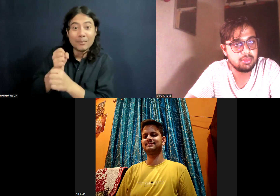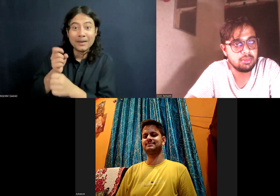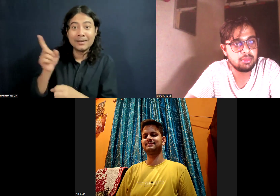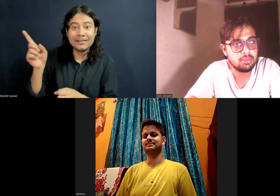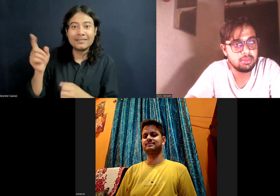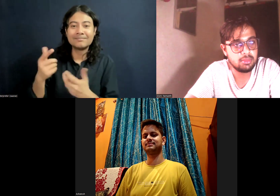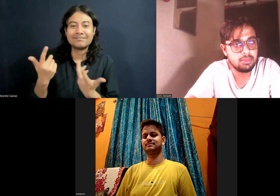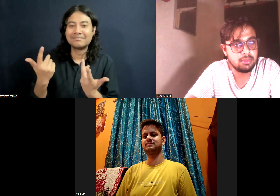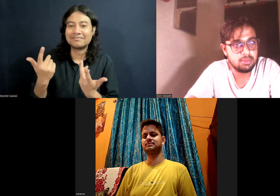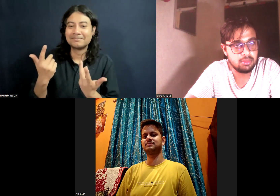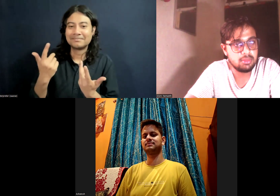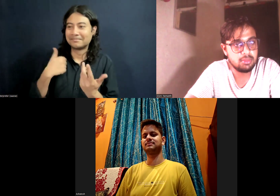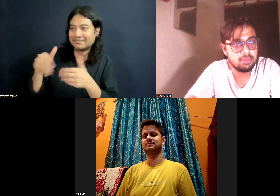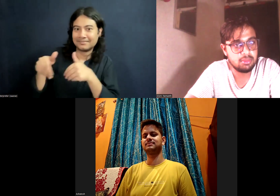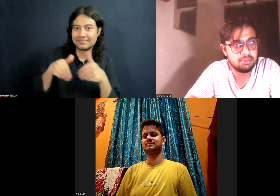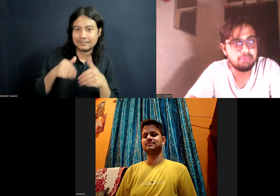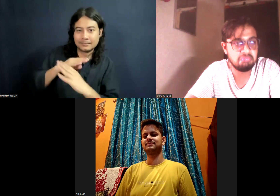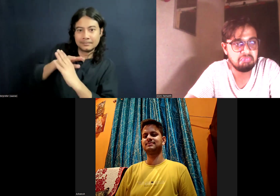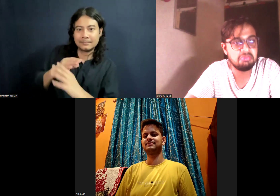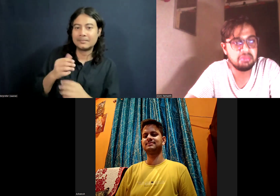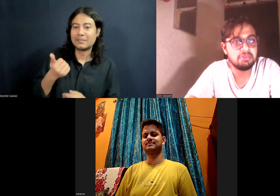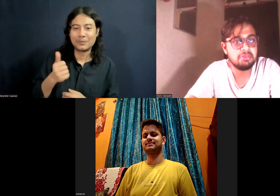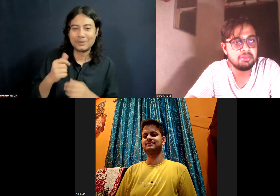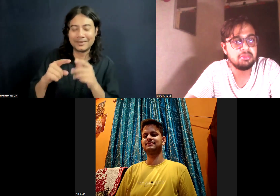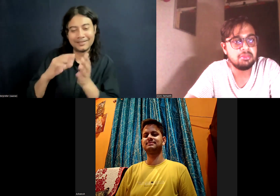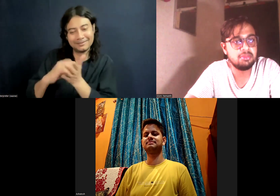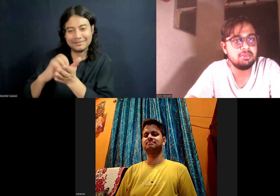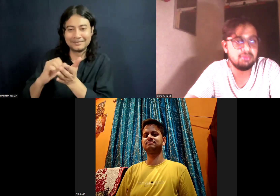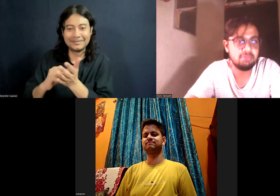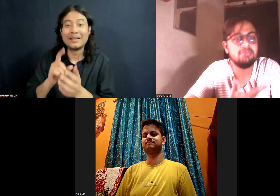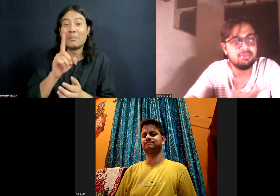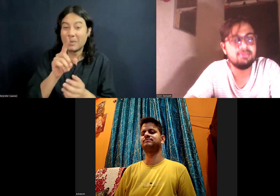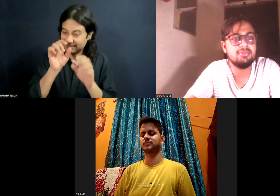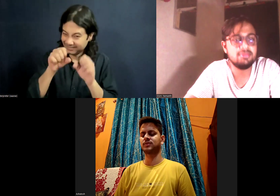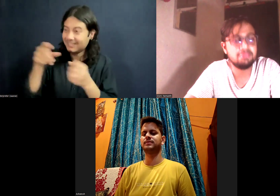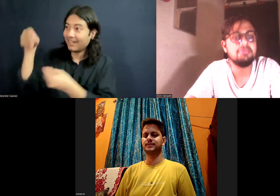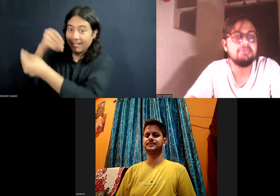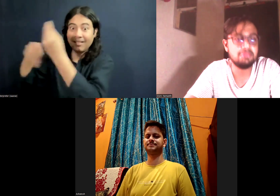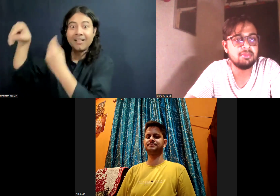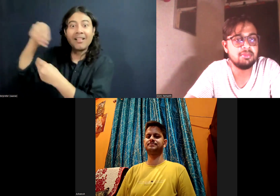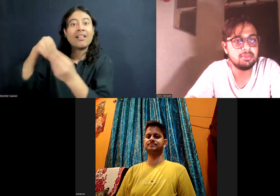taxes. But definitely some kind of reactions will come to us.